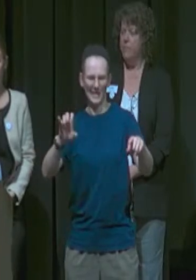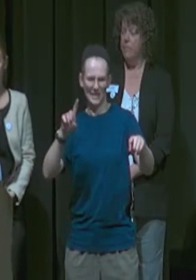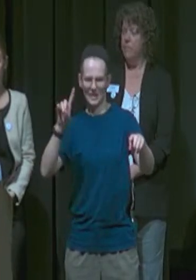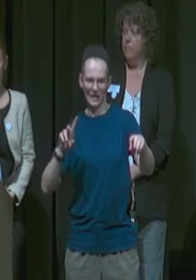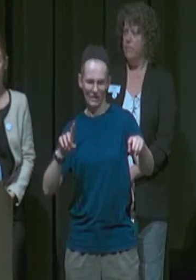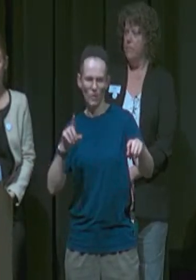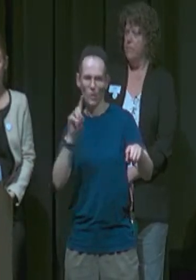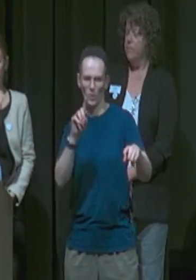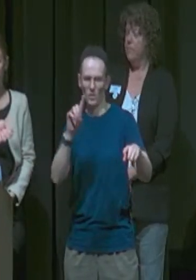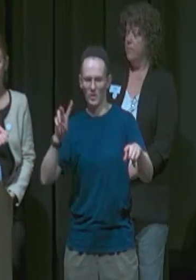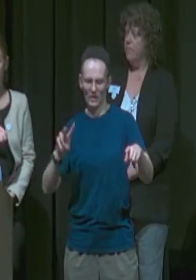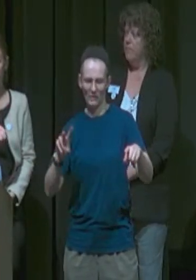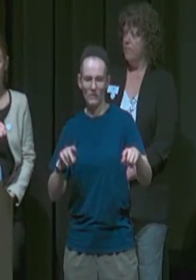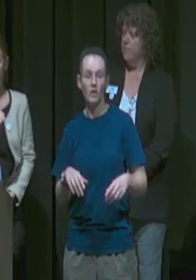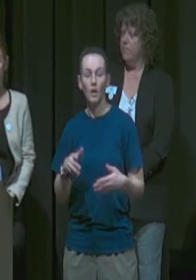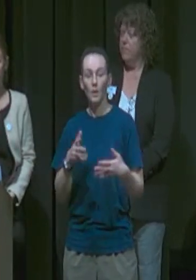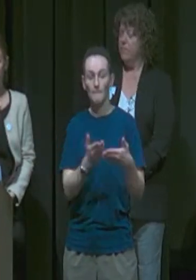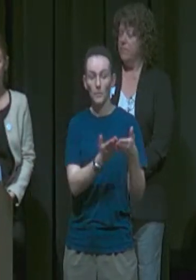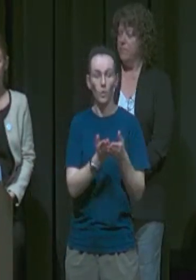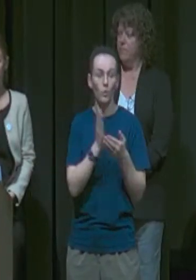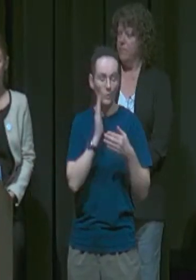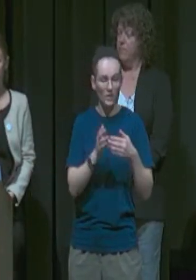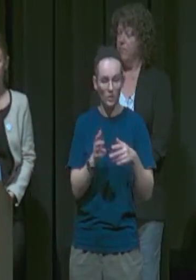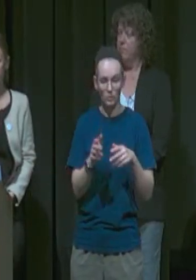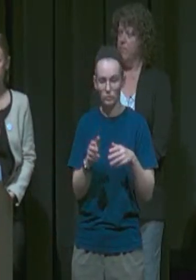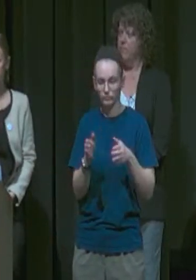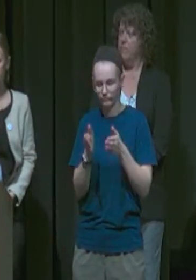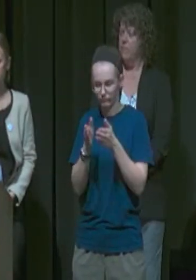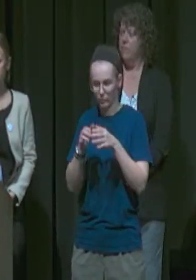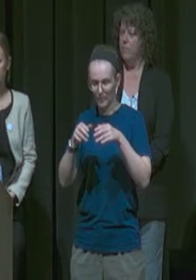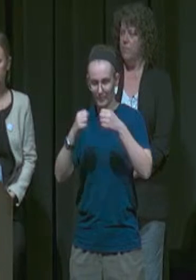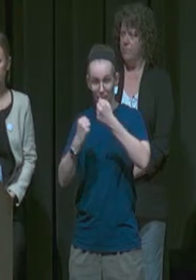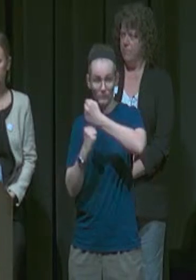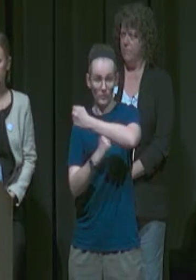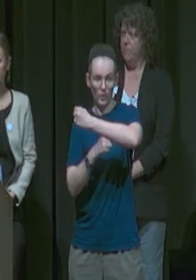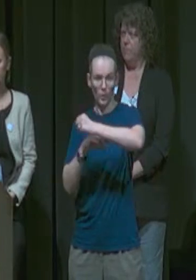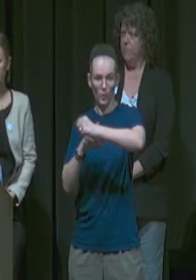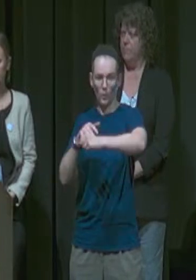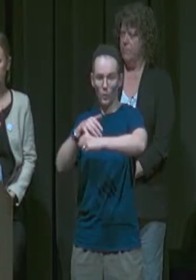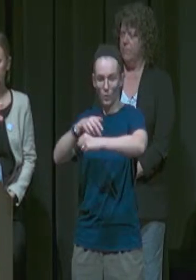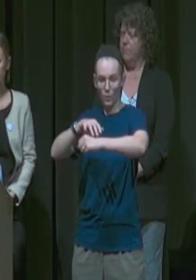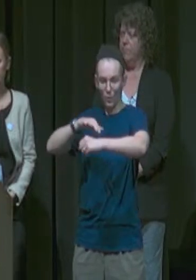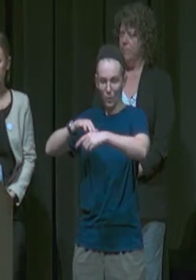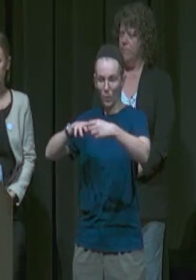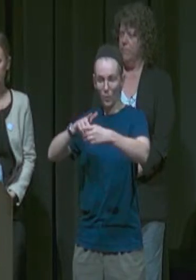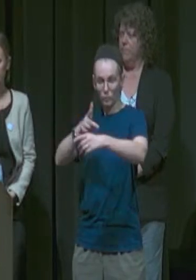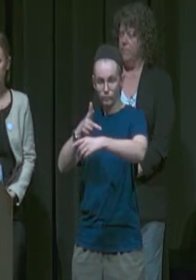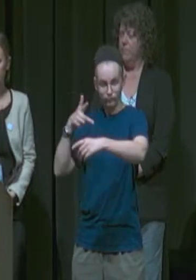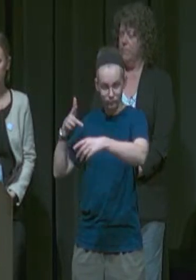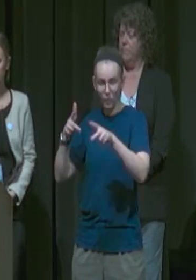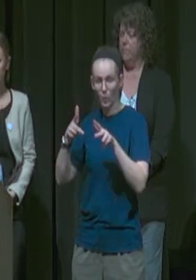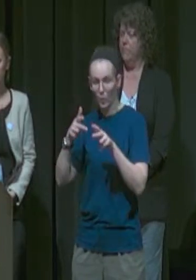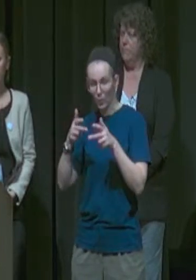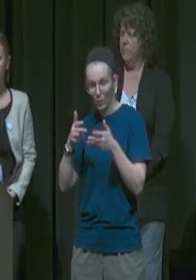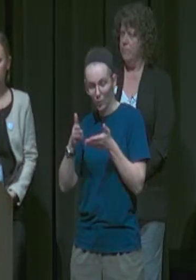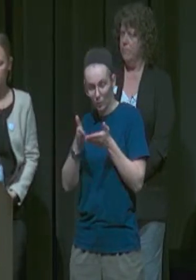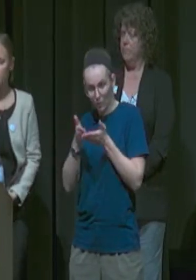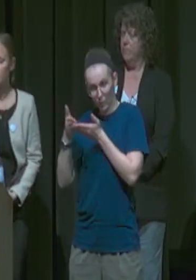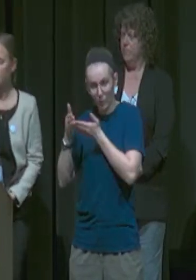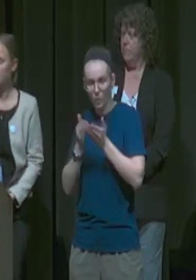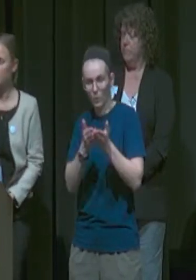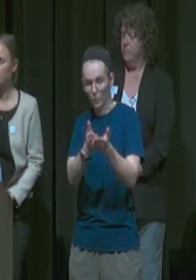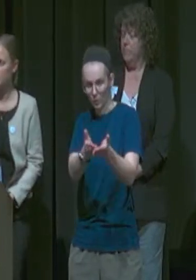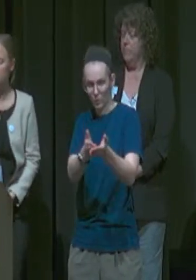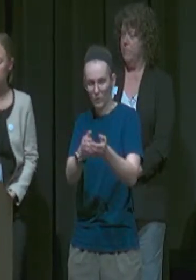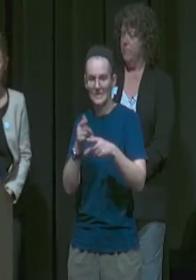will be going upstream and downstream of the bridge to access the sediment. They'll come back to the staging area,